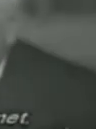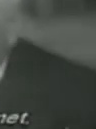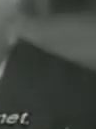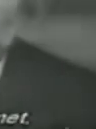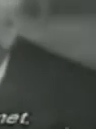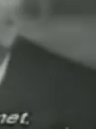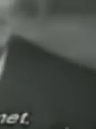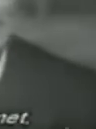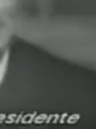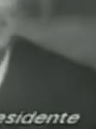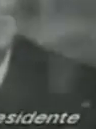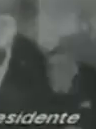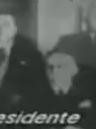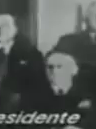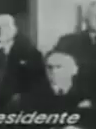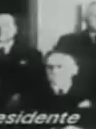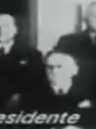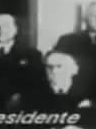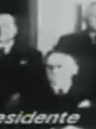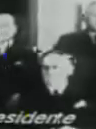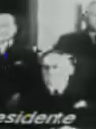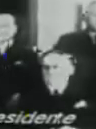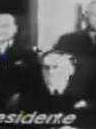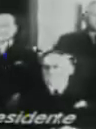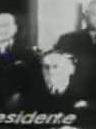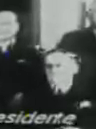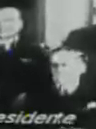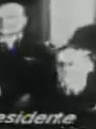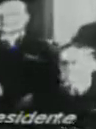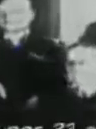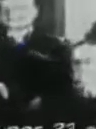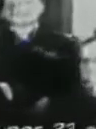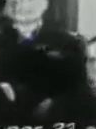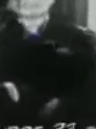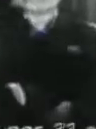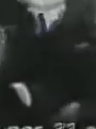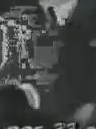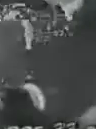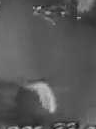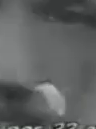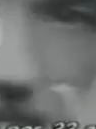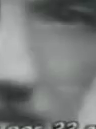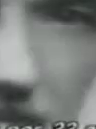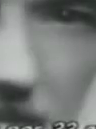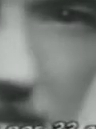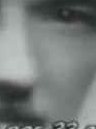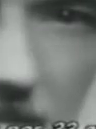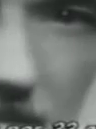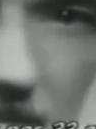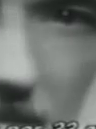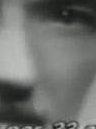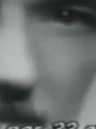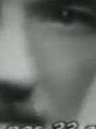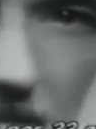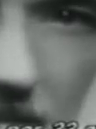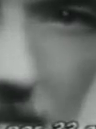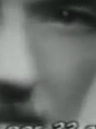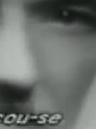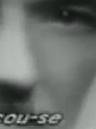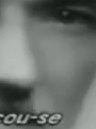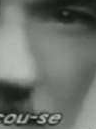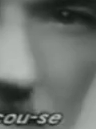Jules Rimet, a French lawyer, had become president of FIFA in 1921, a position he was to hold for 33